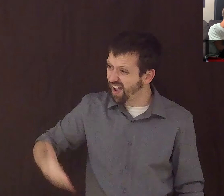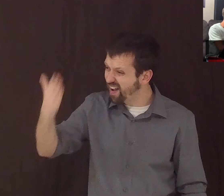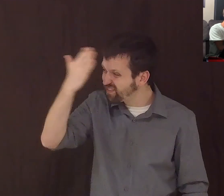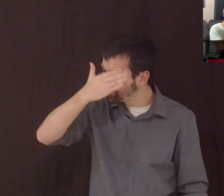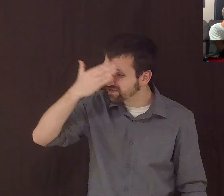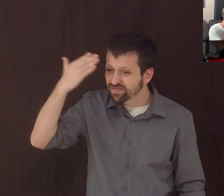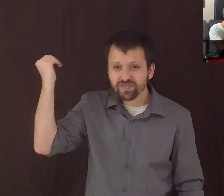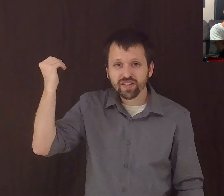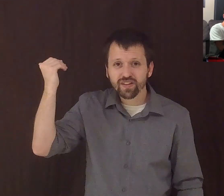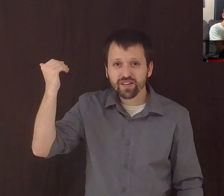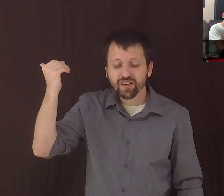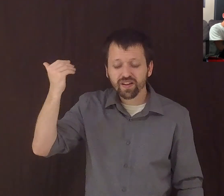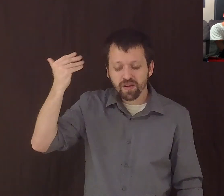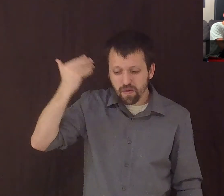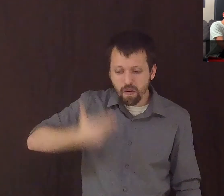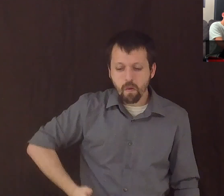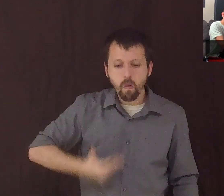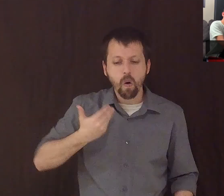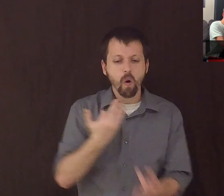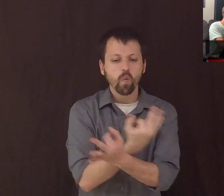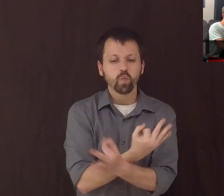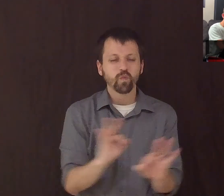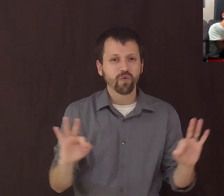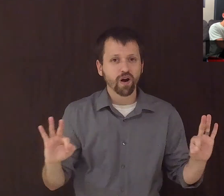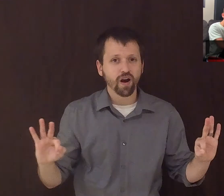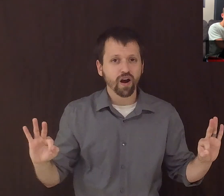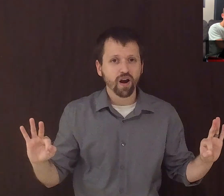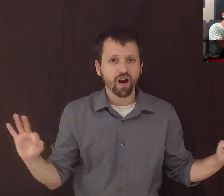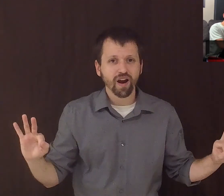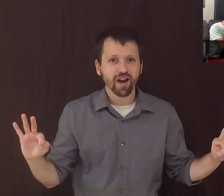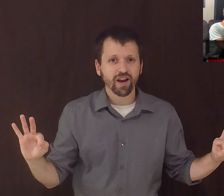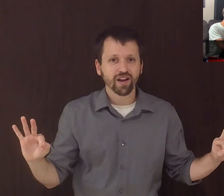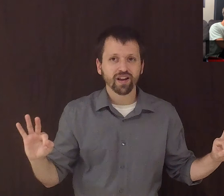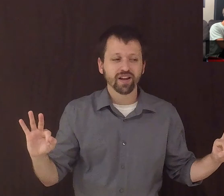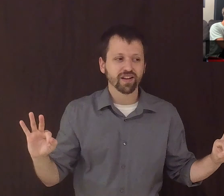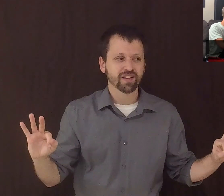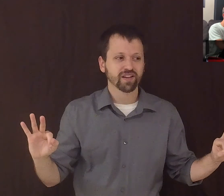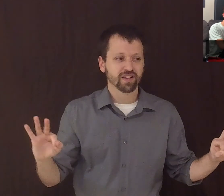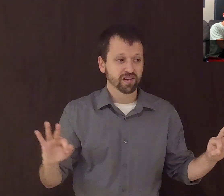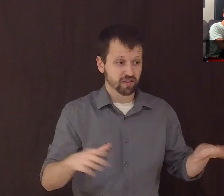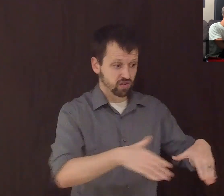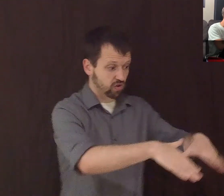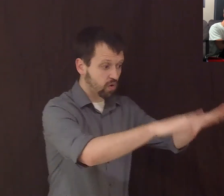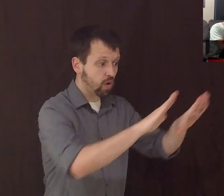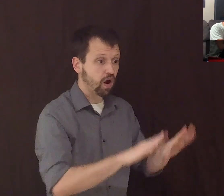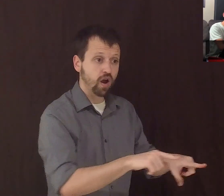need reminding of how it set me free, there is a grave that